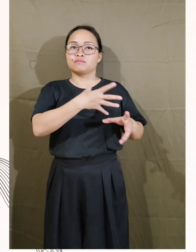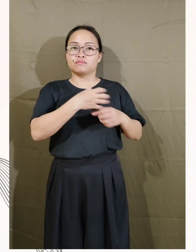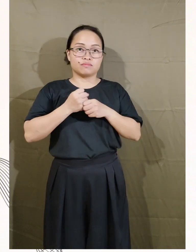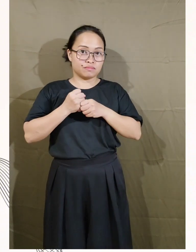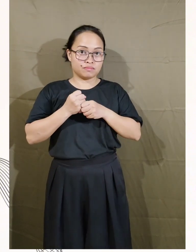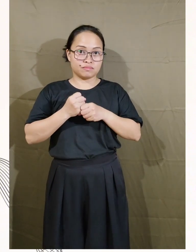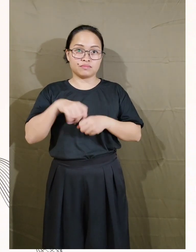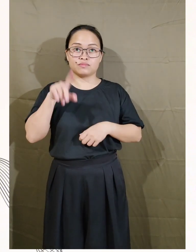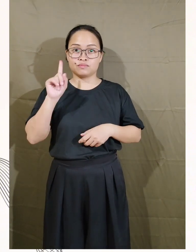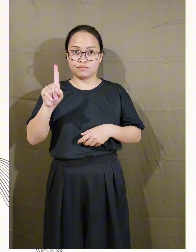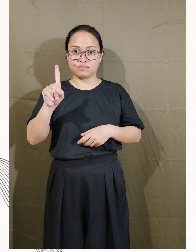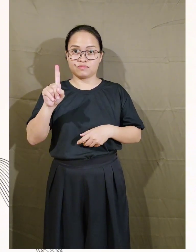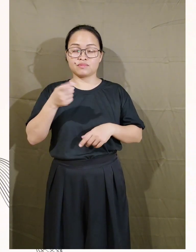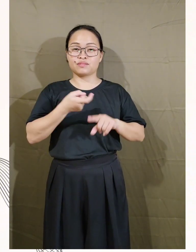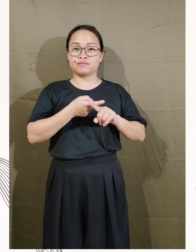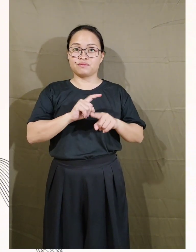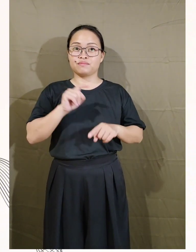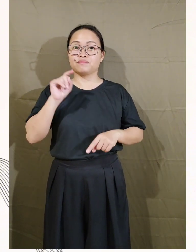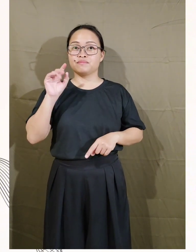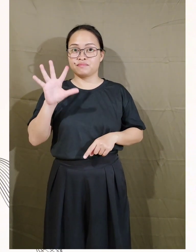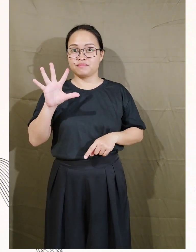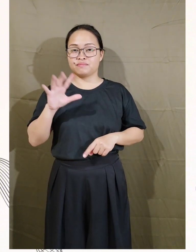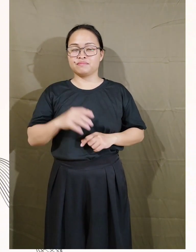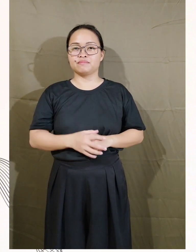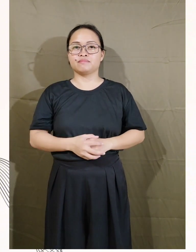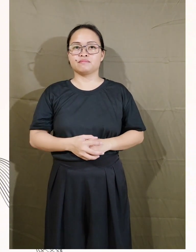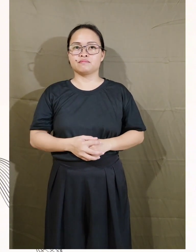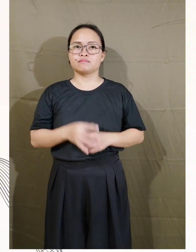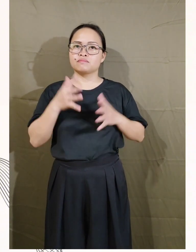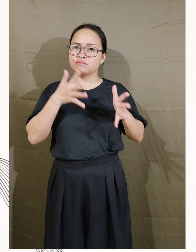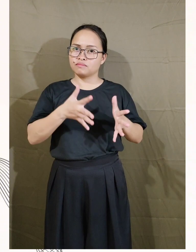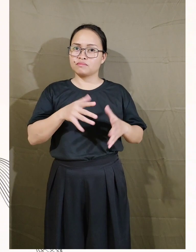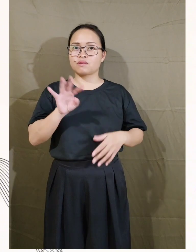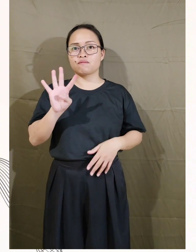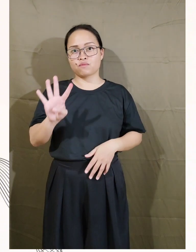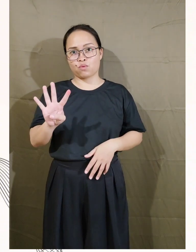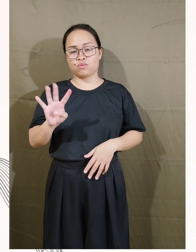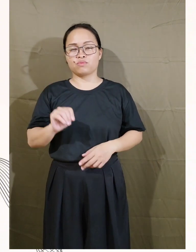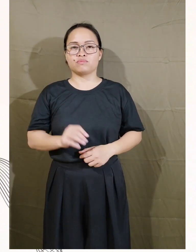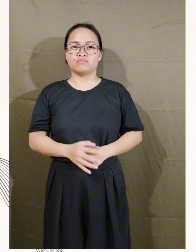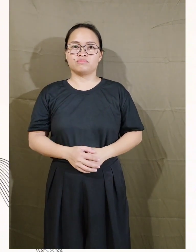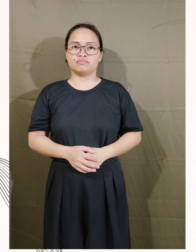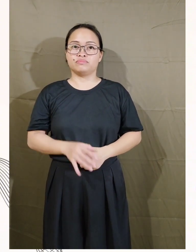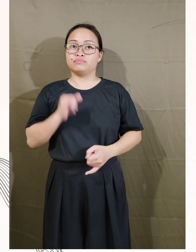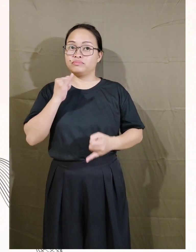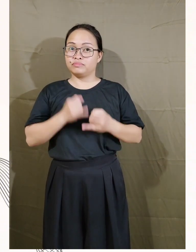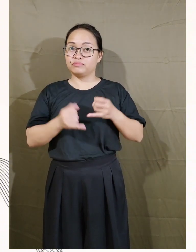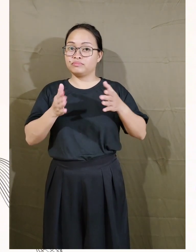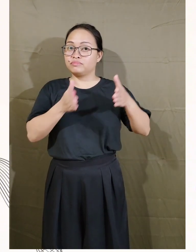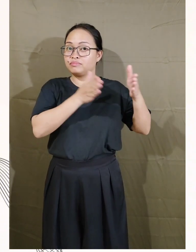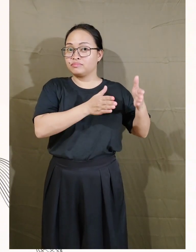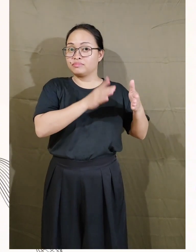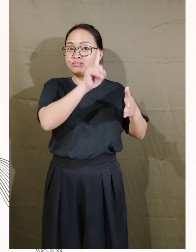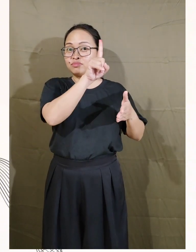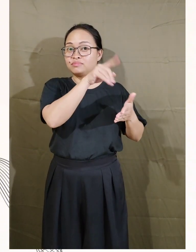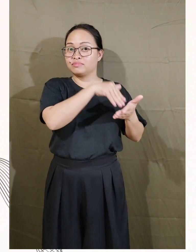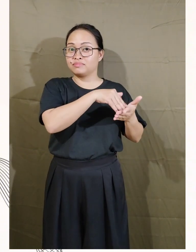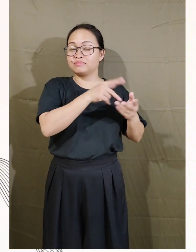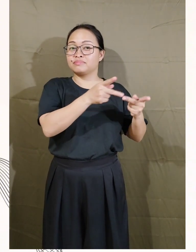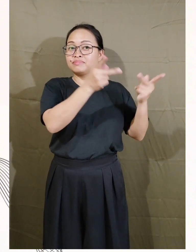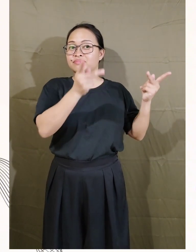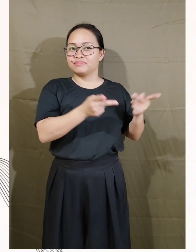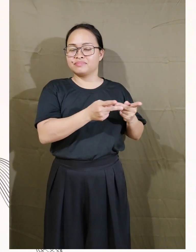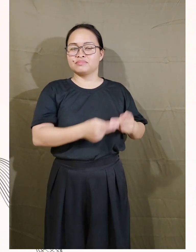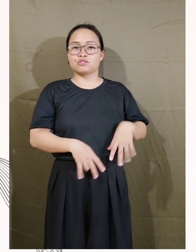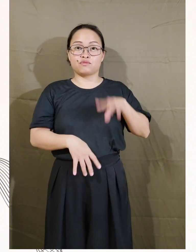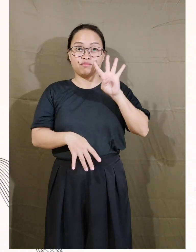1. We are left with 4. And lastly, 4 minus